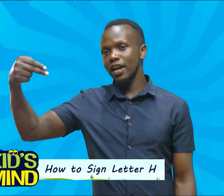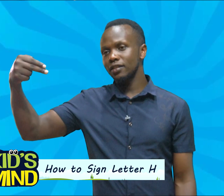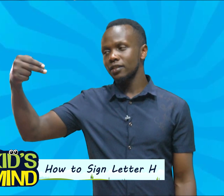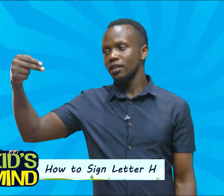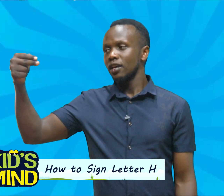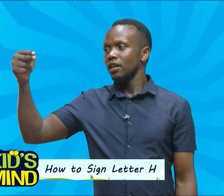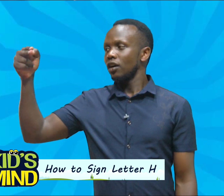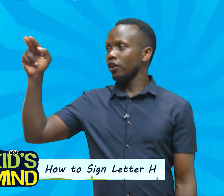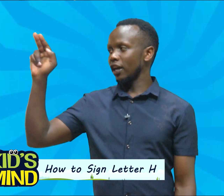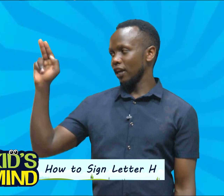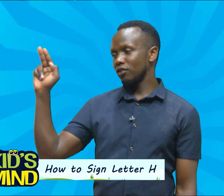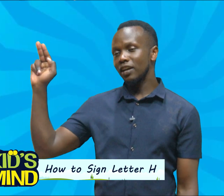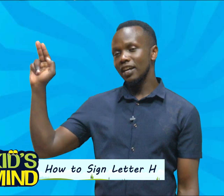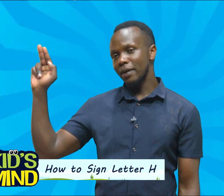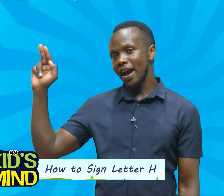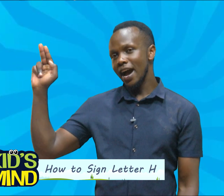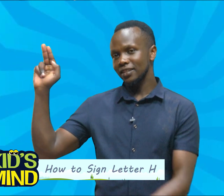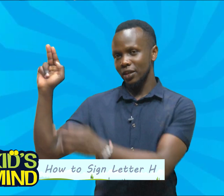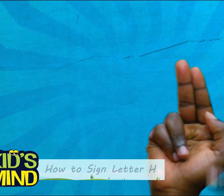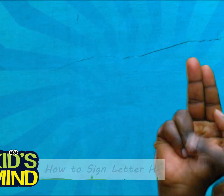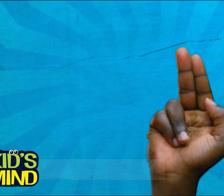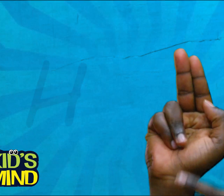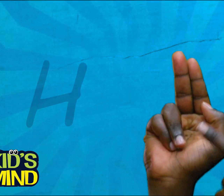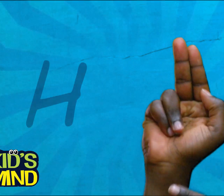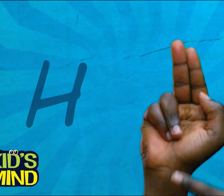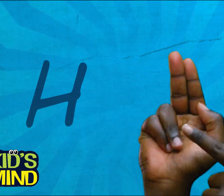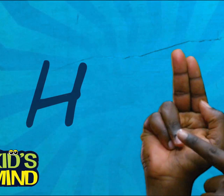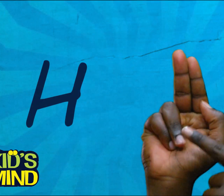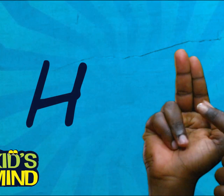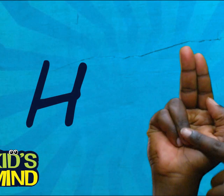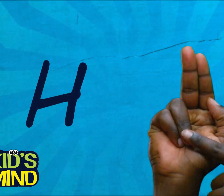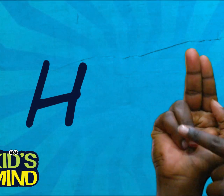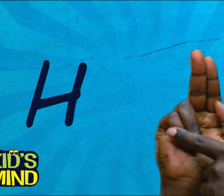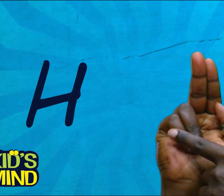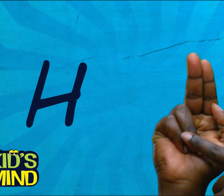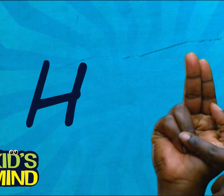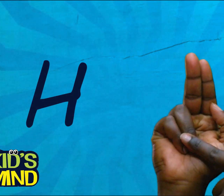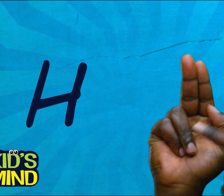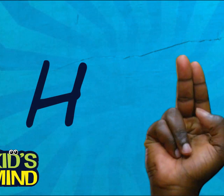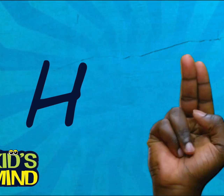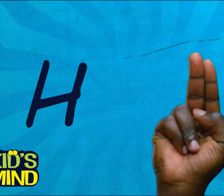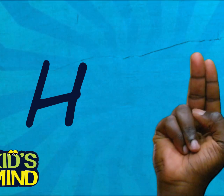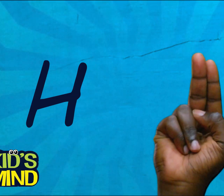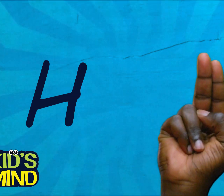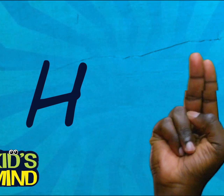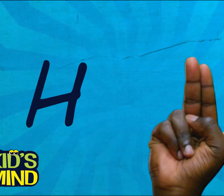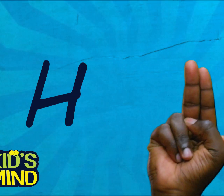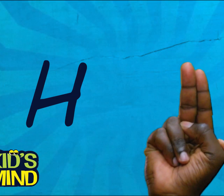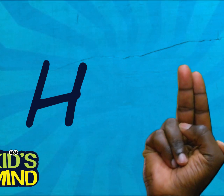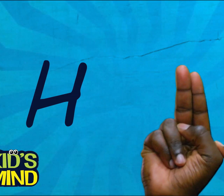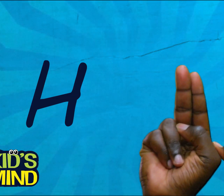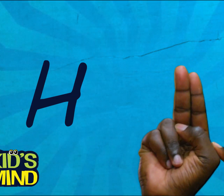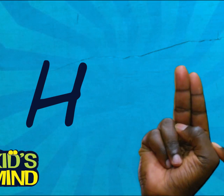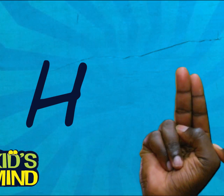fingers, okay, look at my hands the way it is. You fold these two and the thumb finger, all